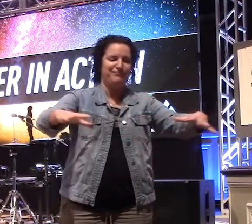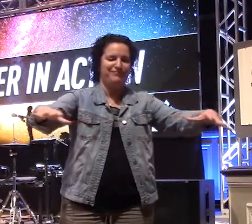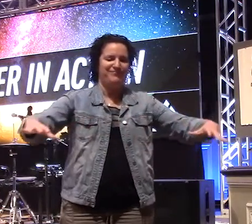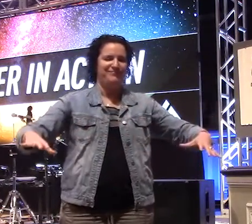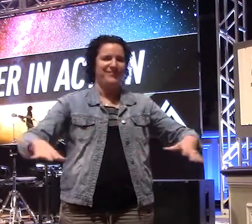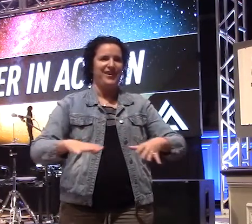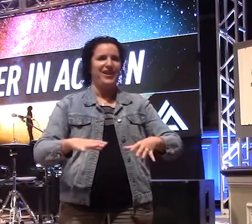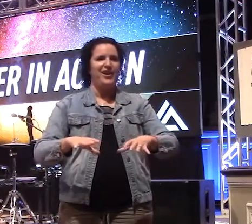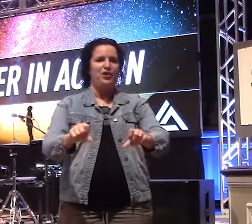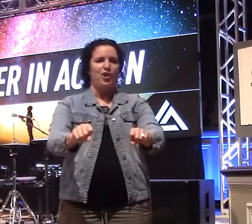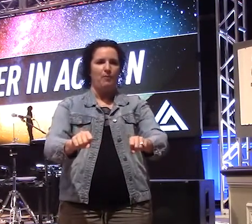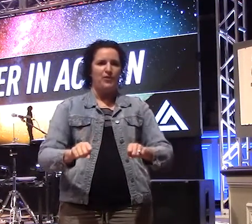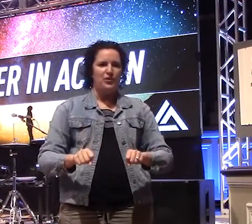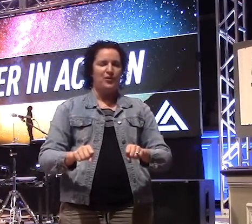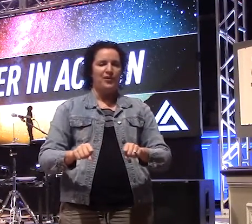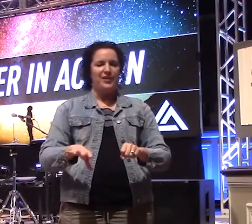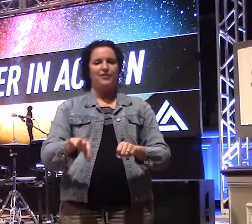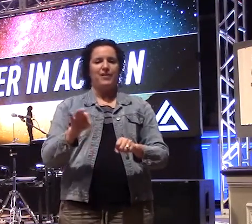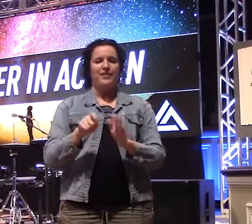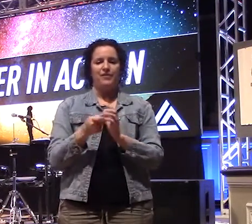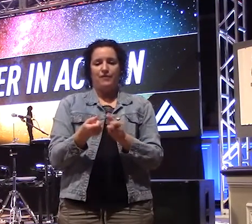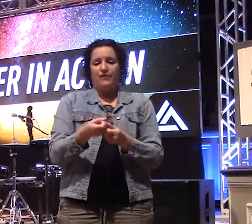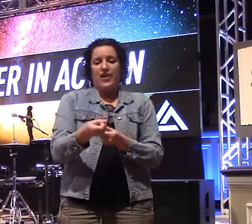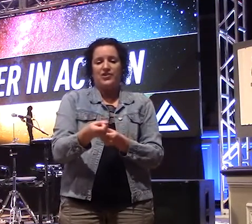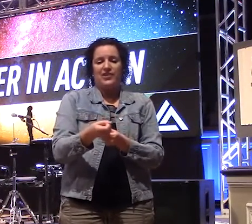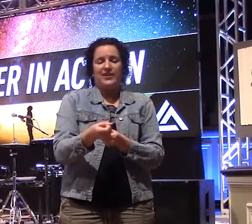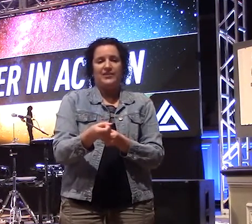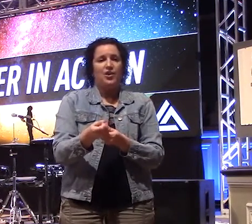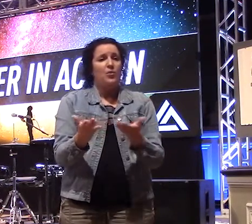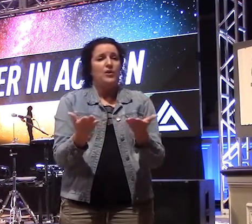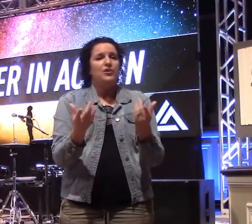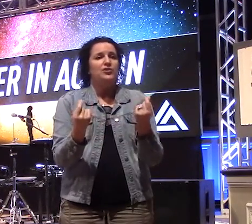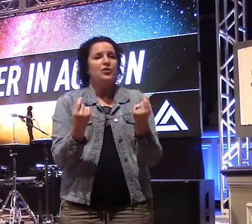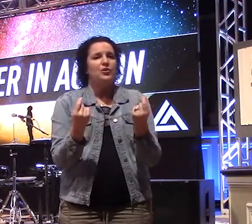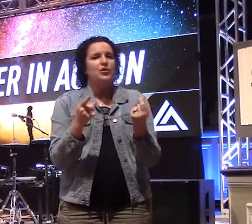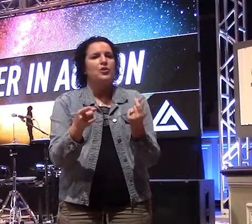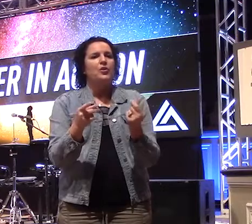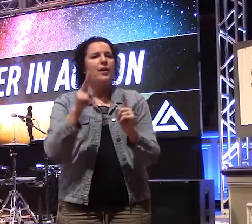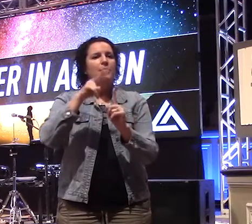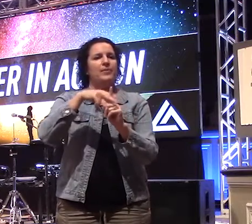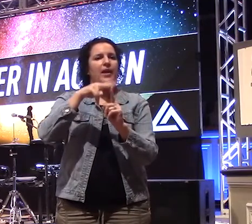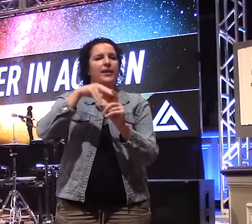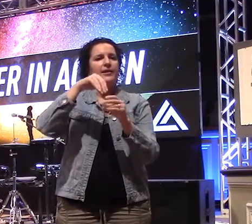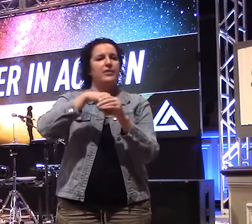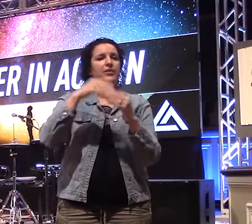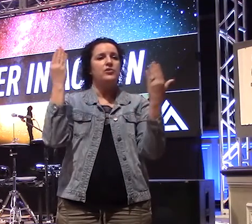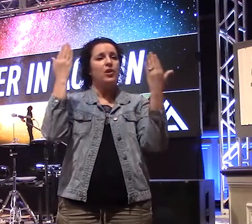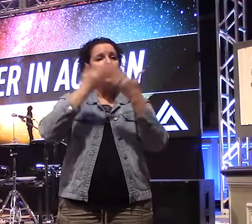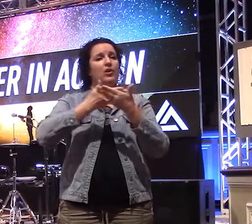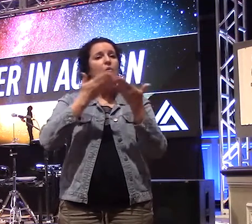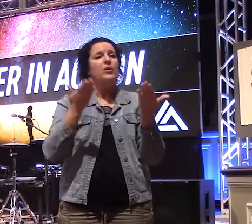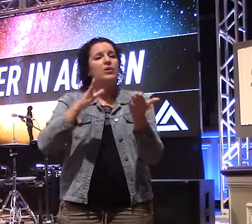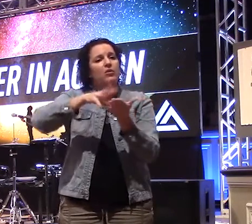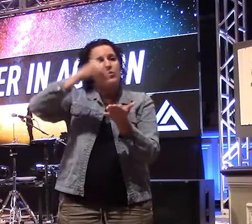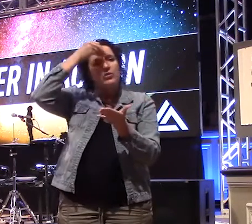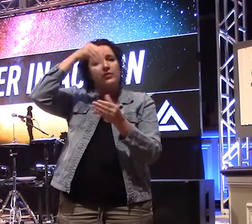out, and you pull up the flashlight. What did you do? You applied in the dark what you had learned in the light.